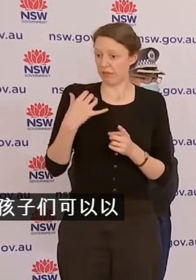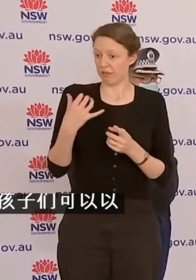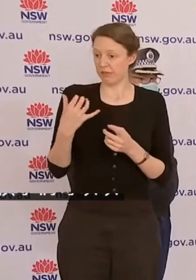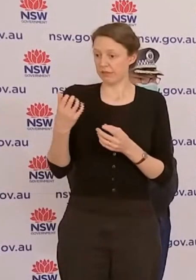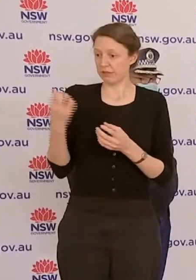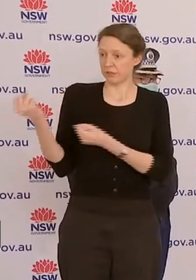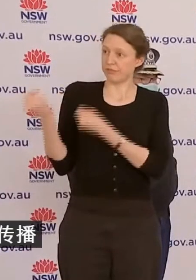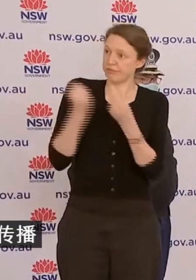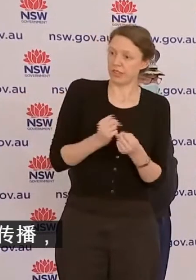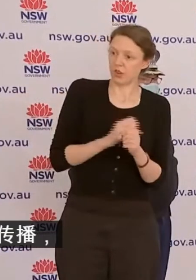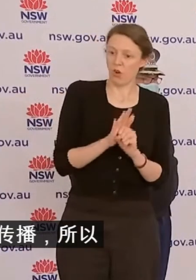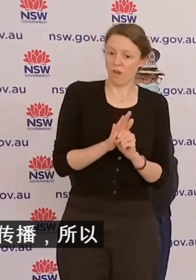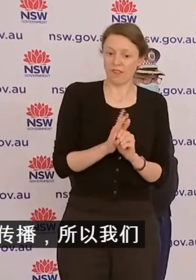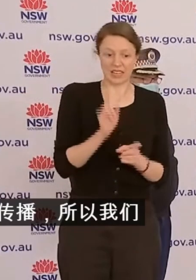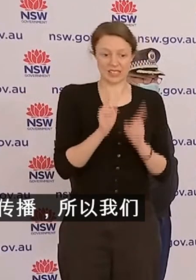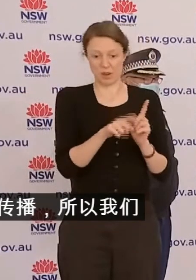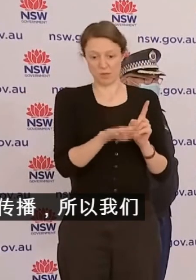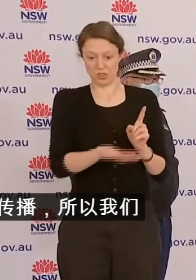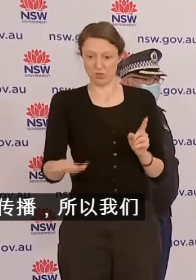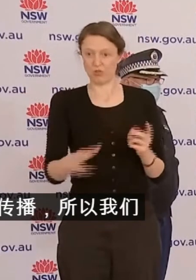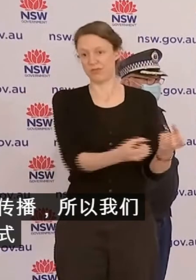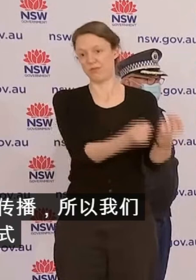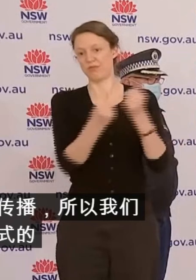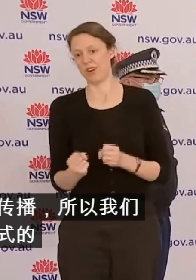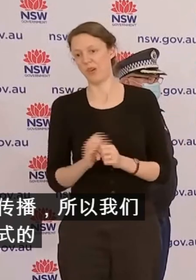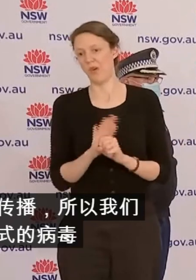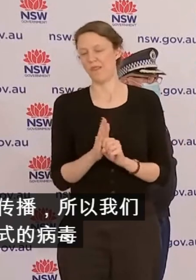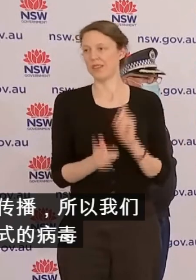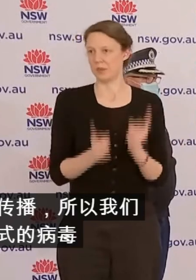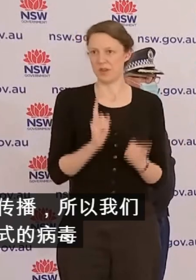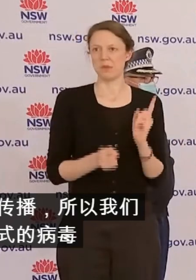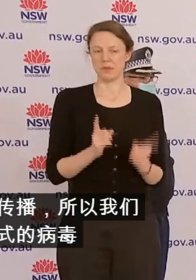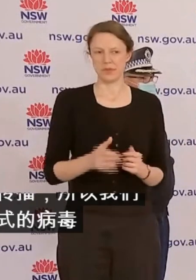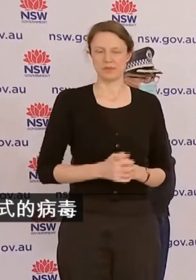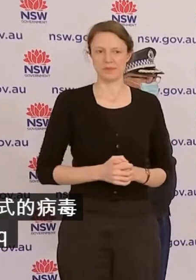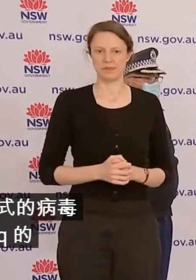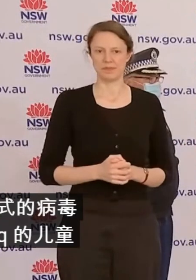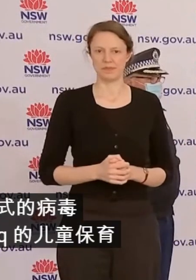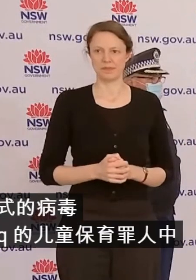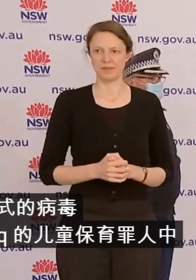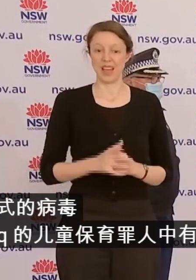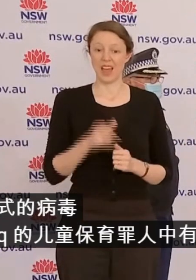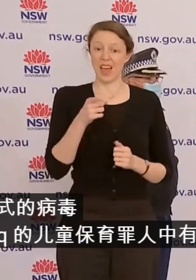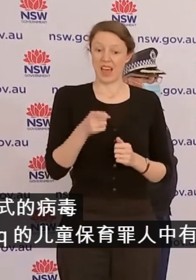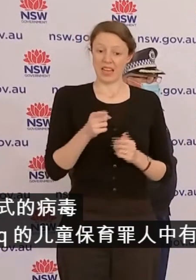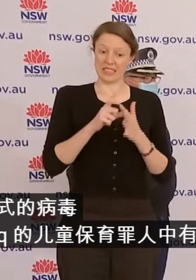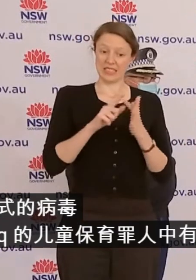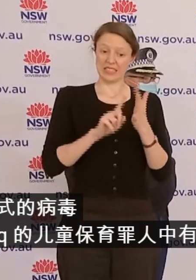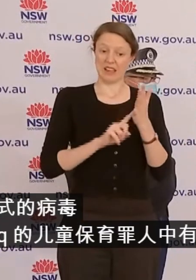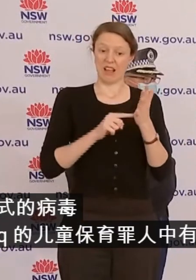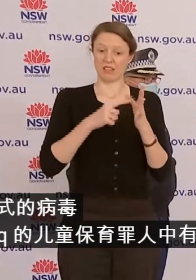transmit between themselves. So we are seeing with this form of a virus more cases in childcare